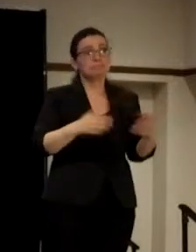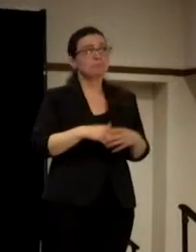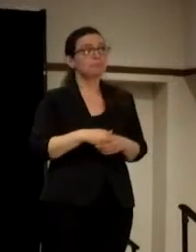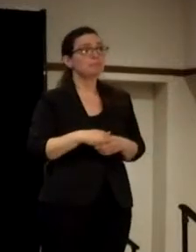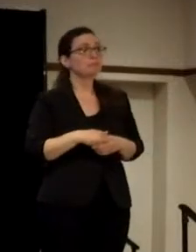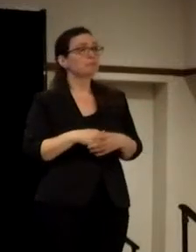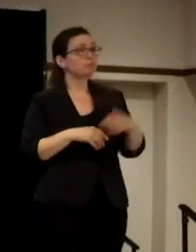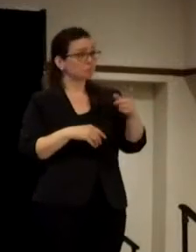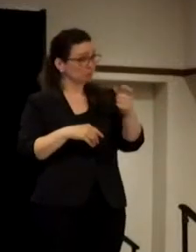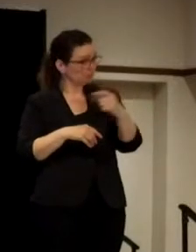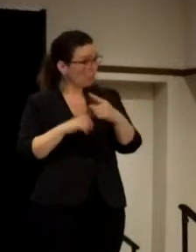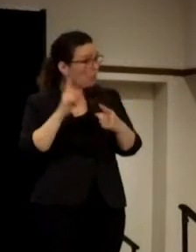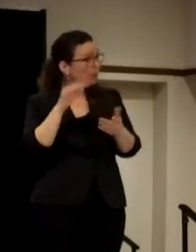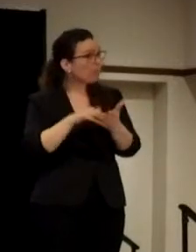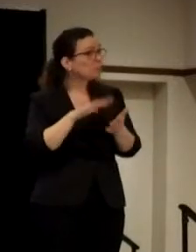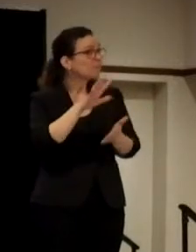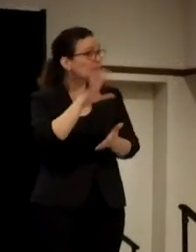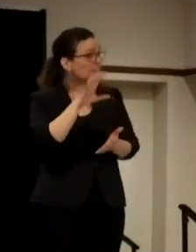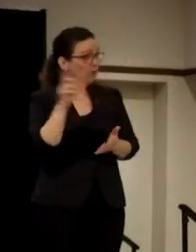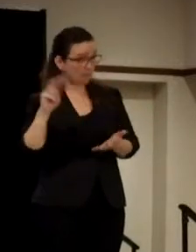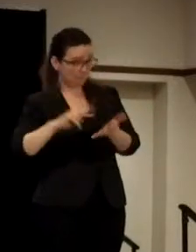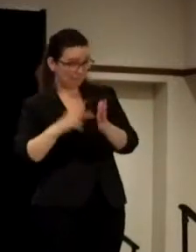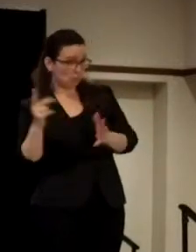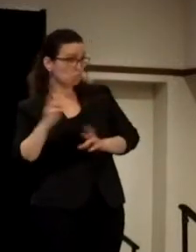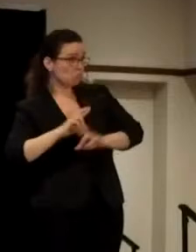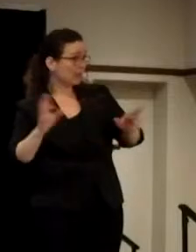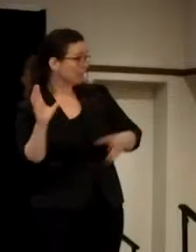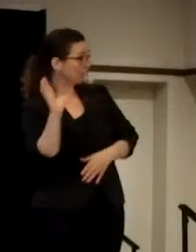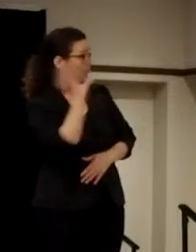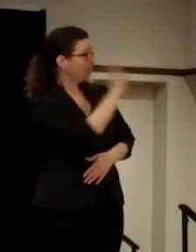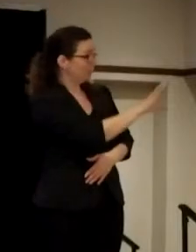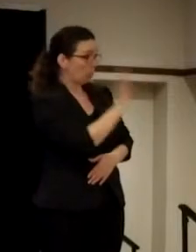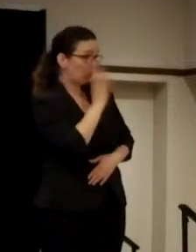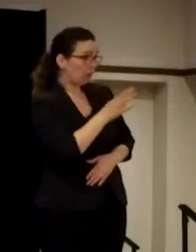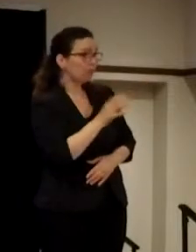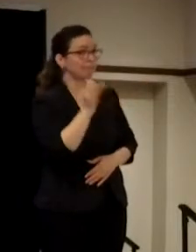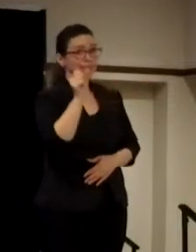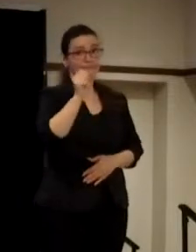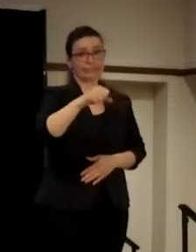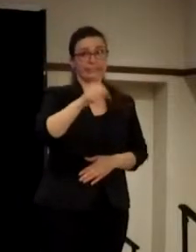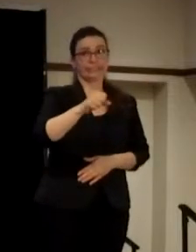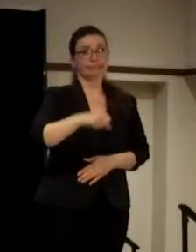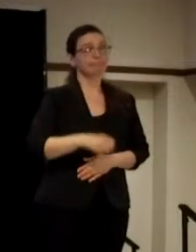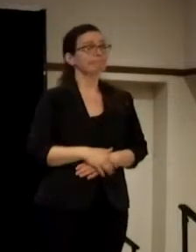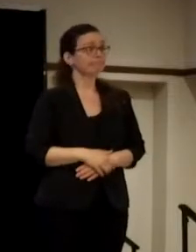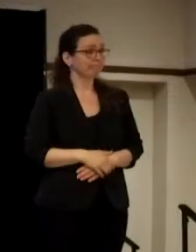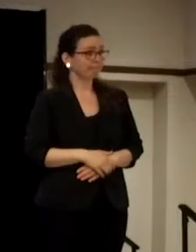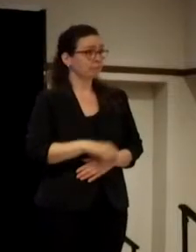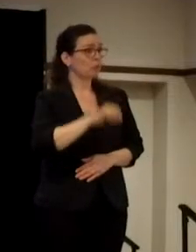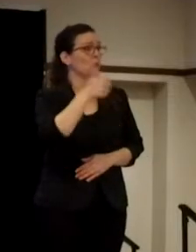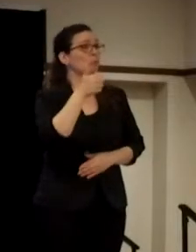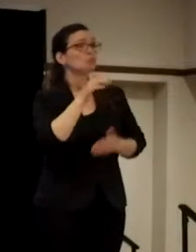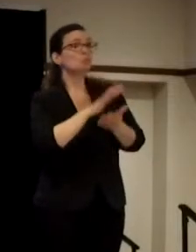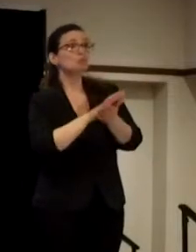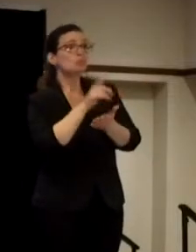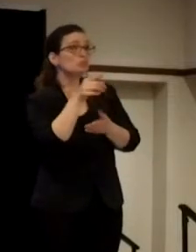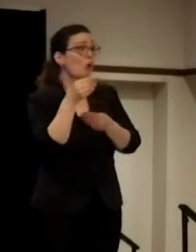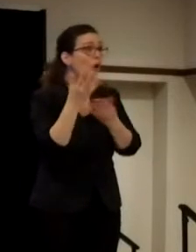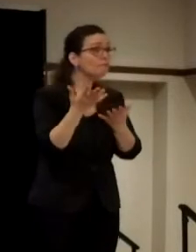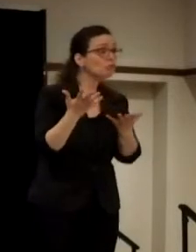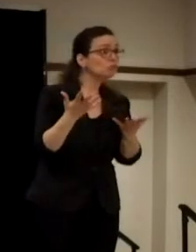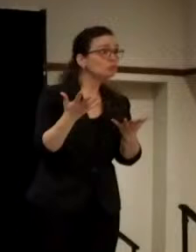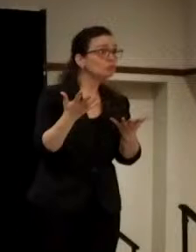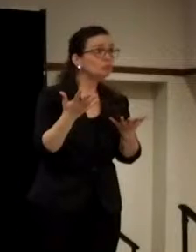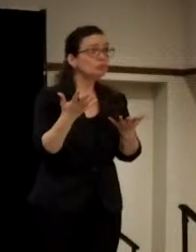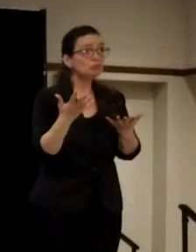Yeah. And nothing yet. Obviously, that's a small number, but anything yet for the other schools in the county from you?